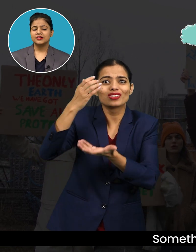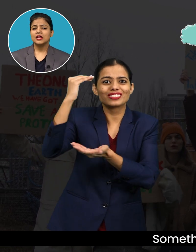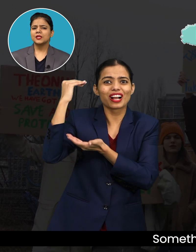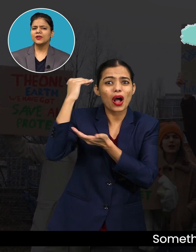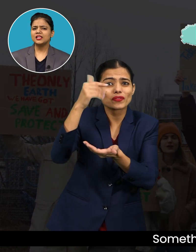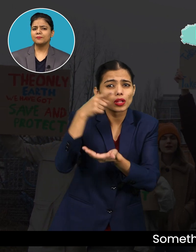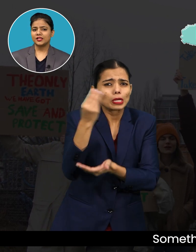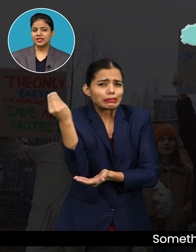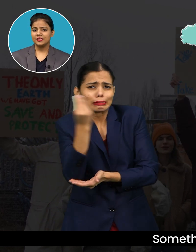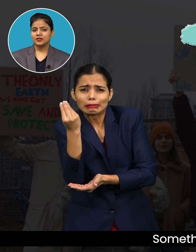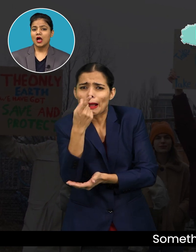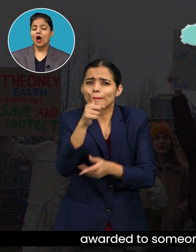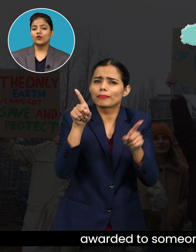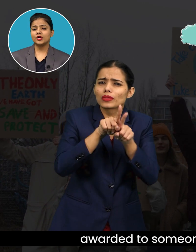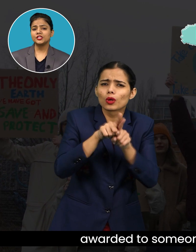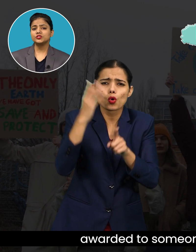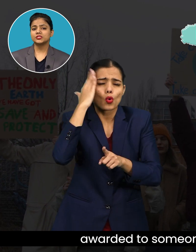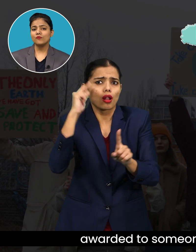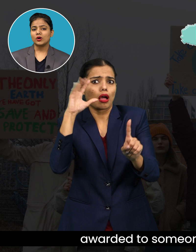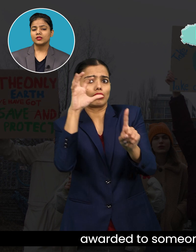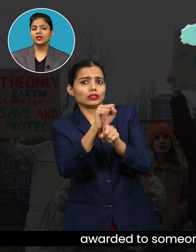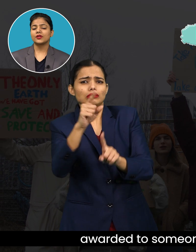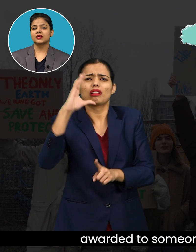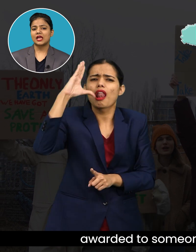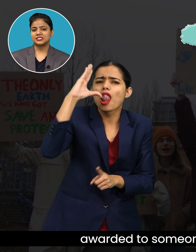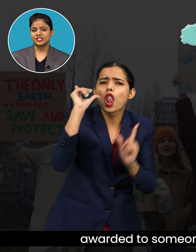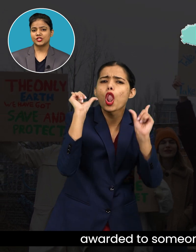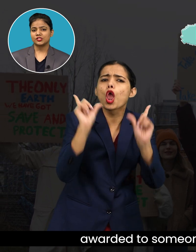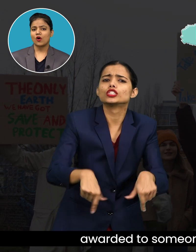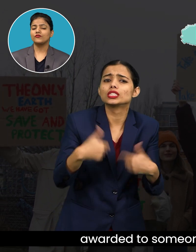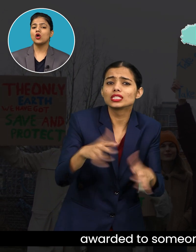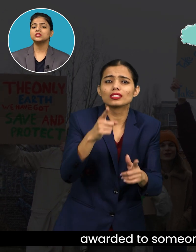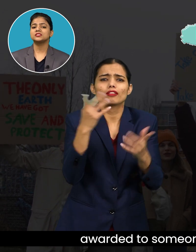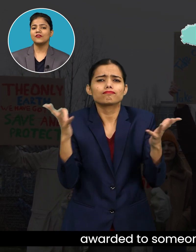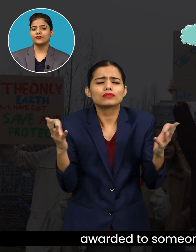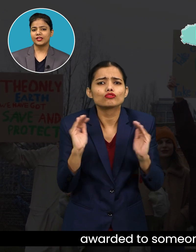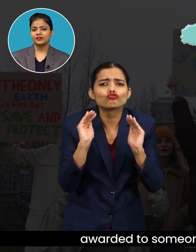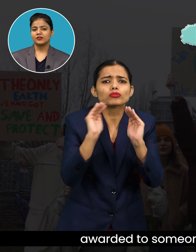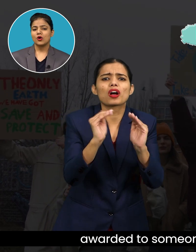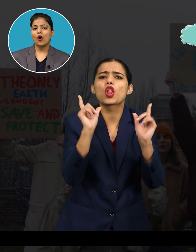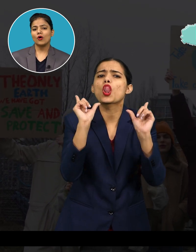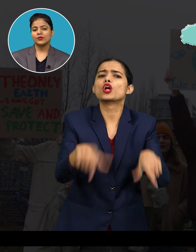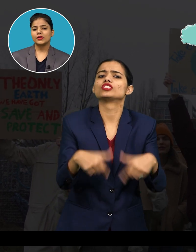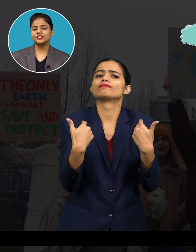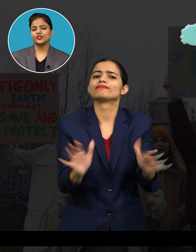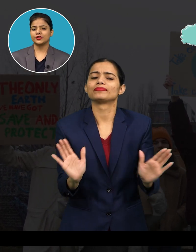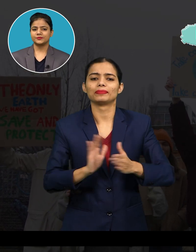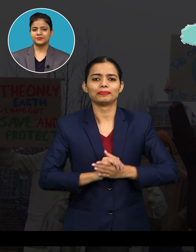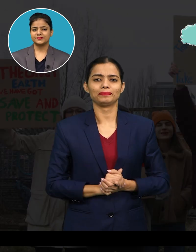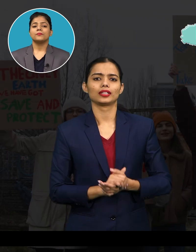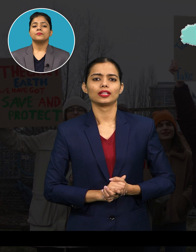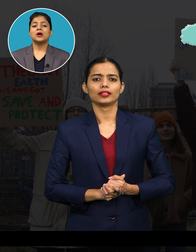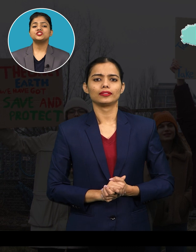something, typically money, awarded to someone in recognition of lost suffering or